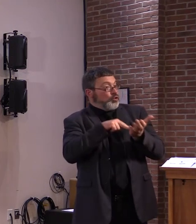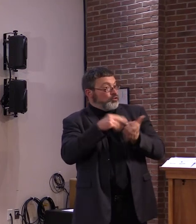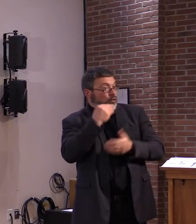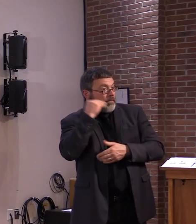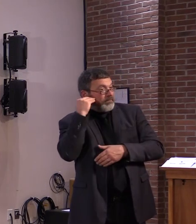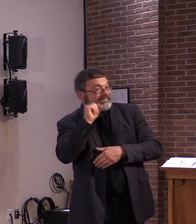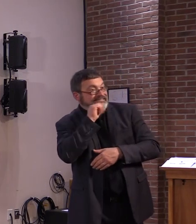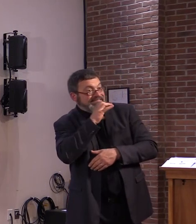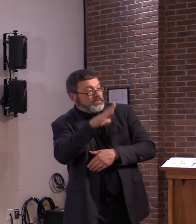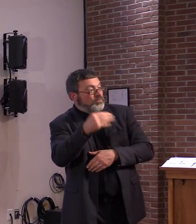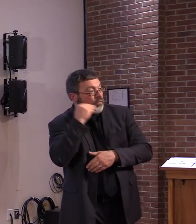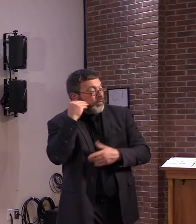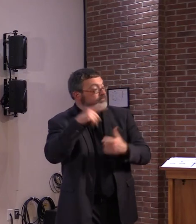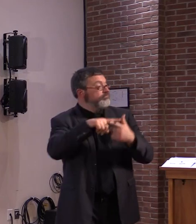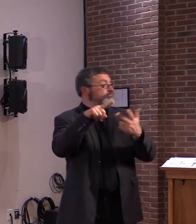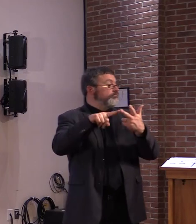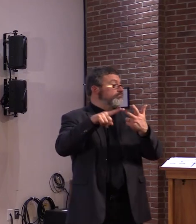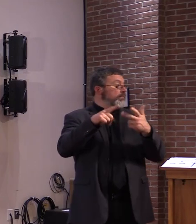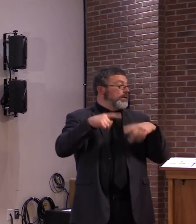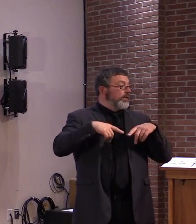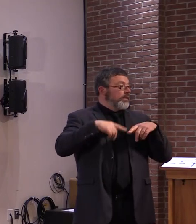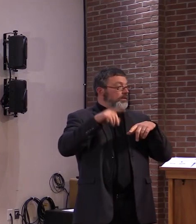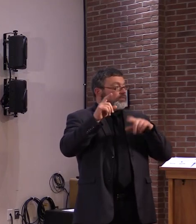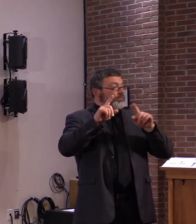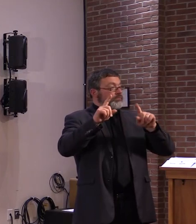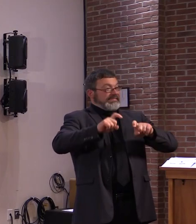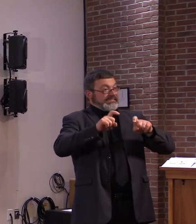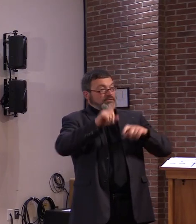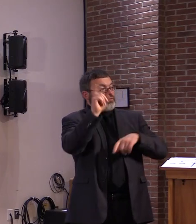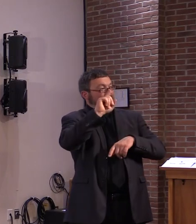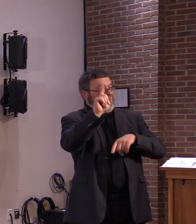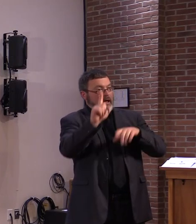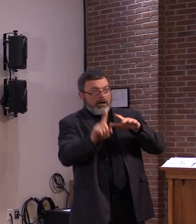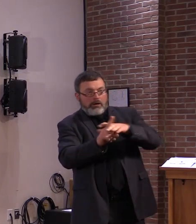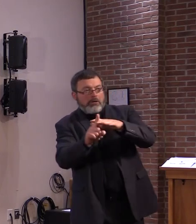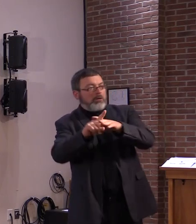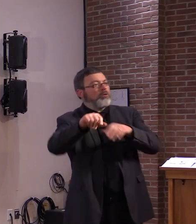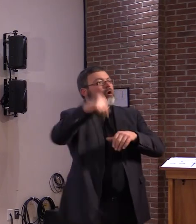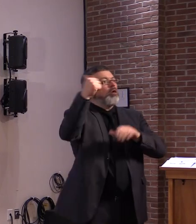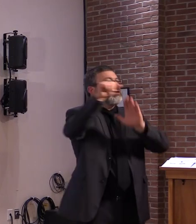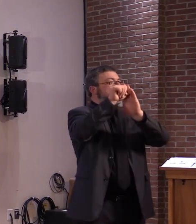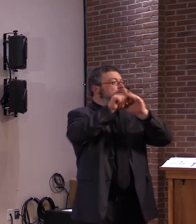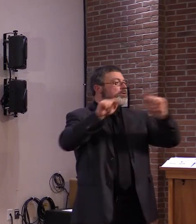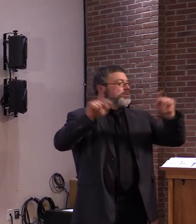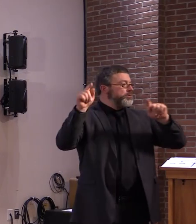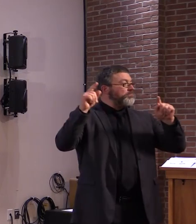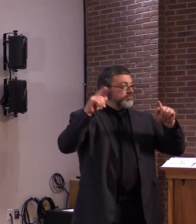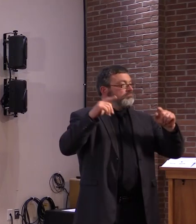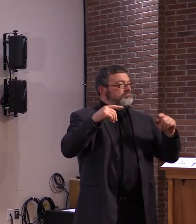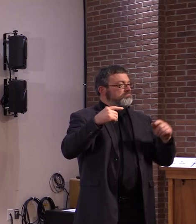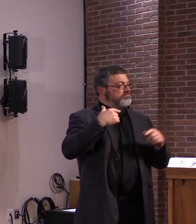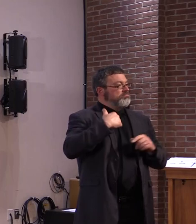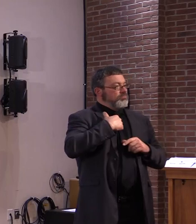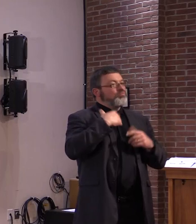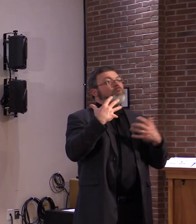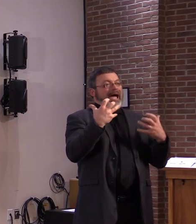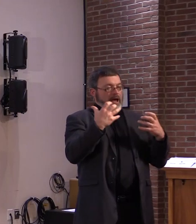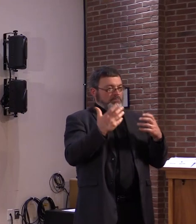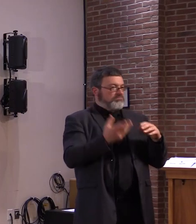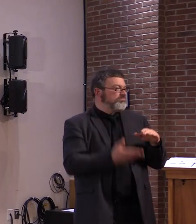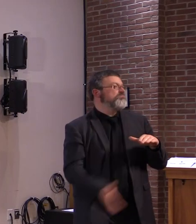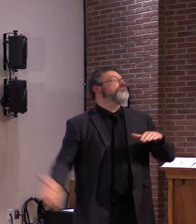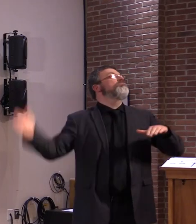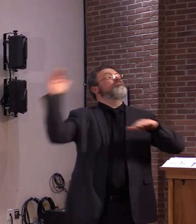doing surveillance testing in other areas as well. But we're going to expand that now to